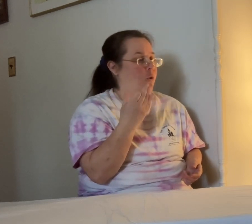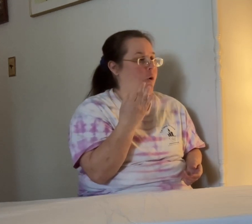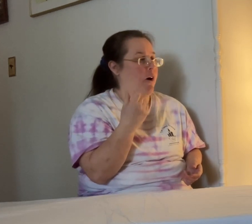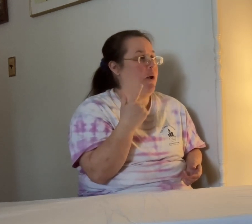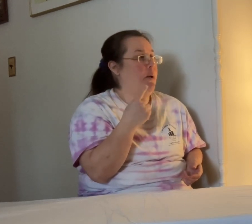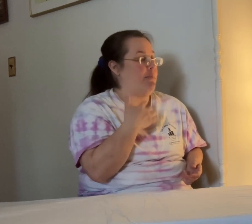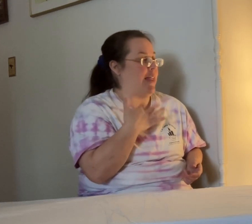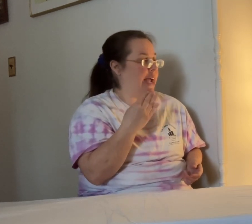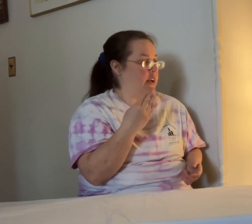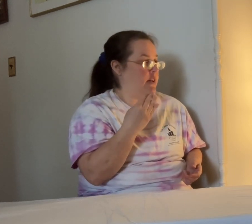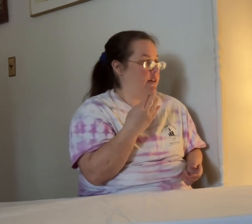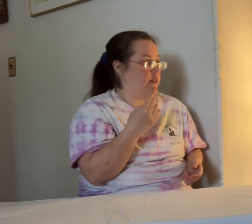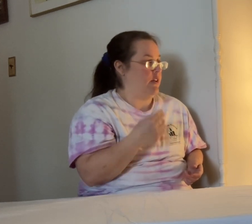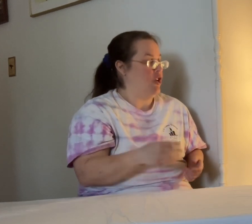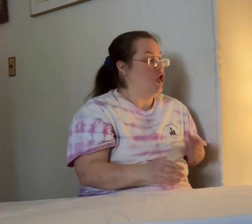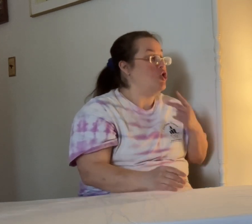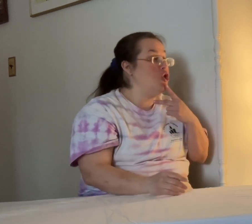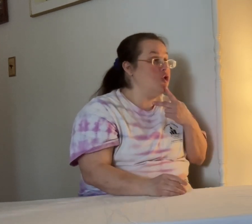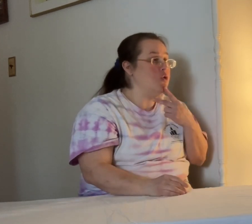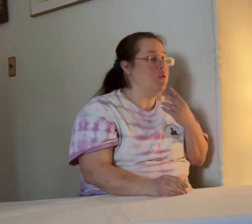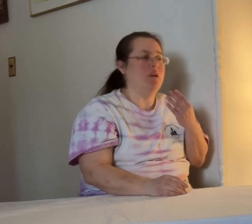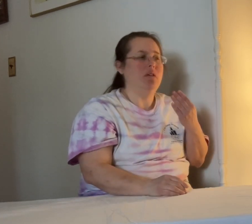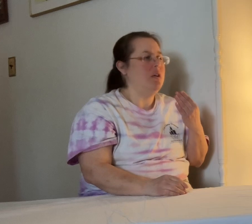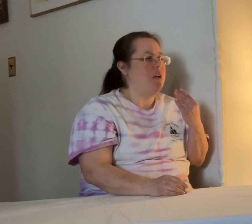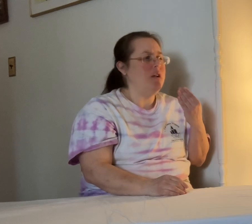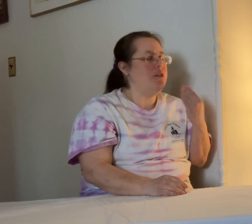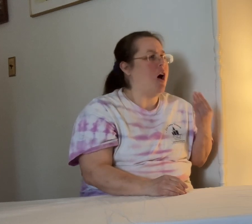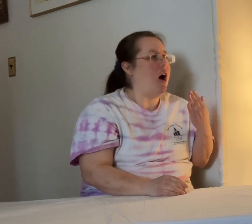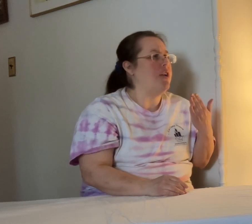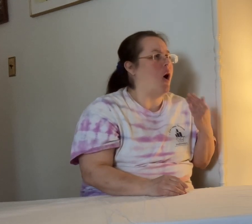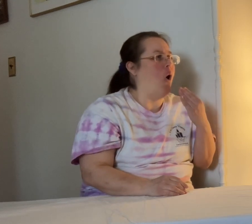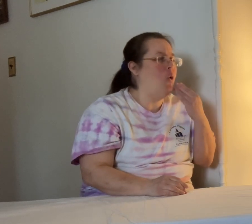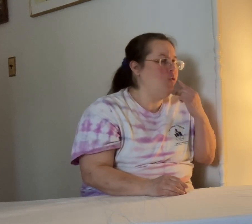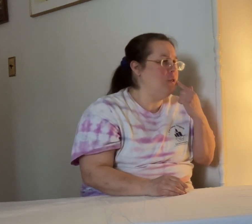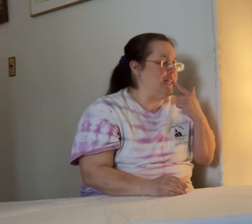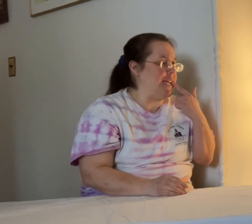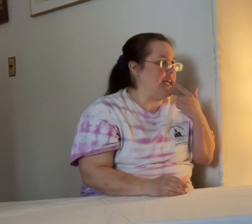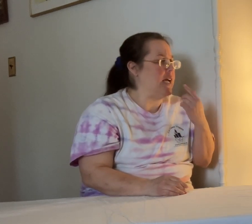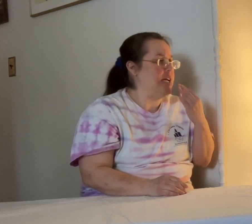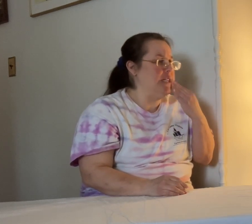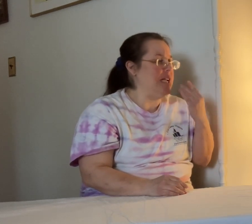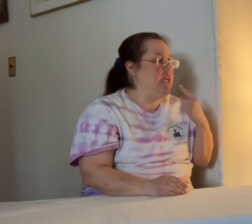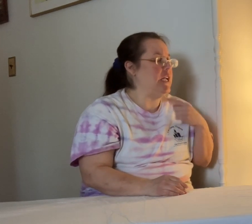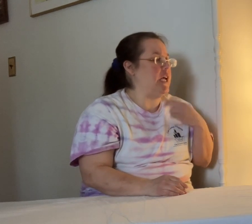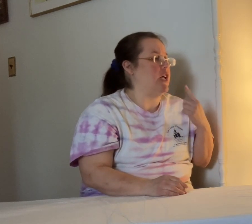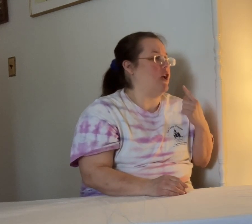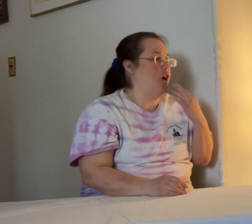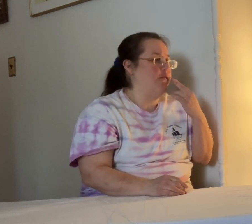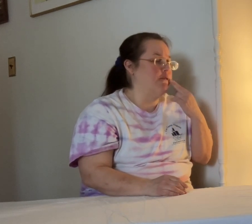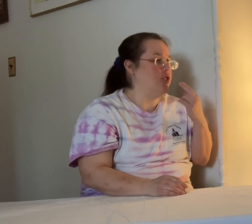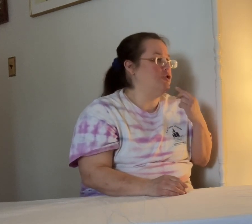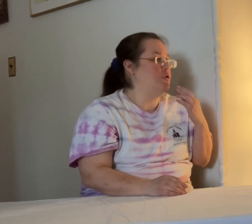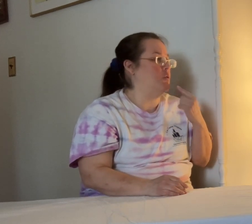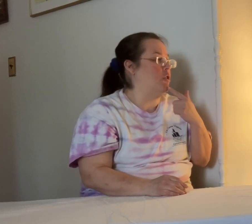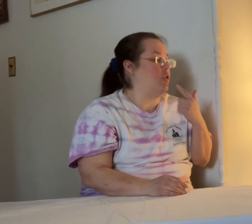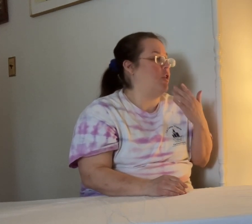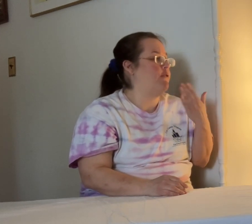504 plan. You not only needed virtual